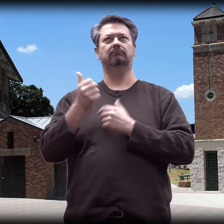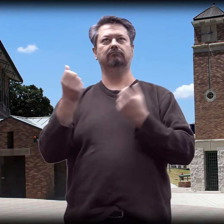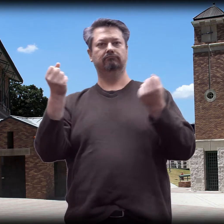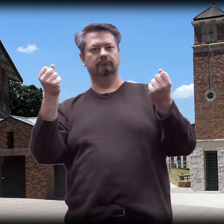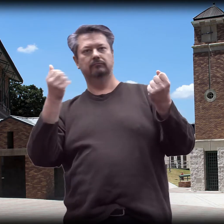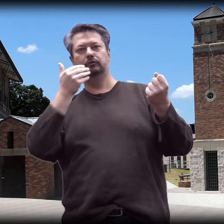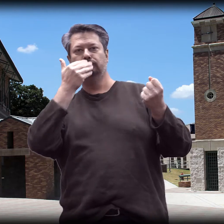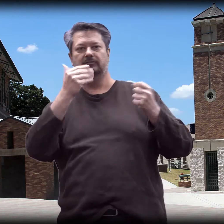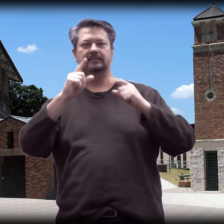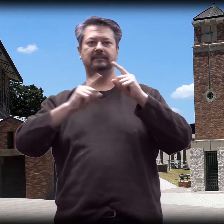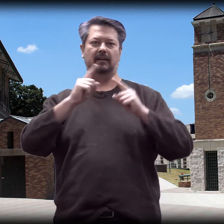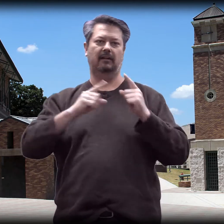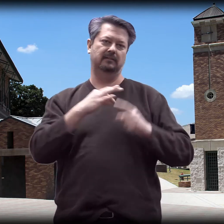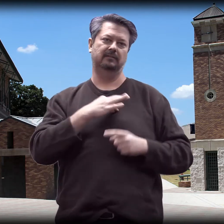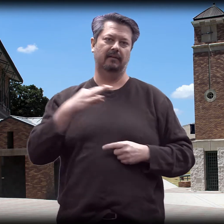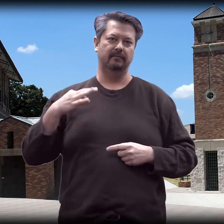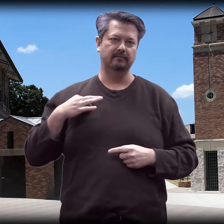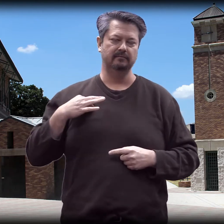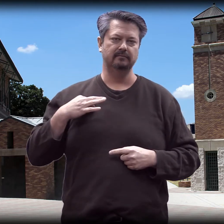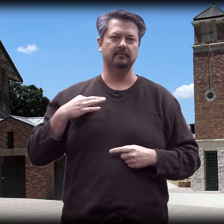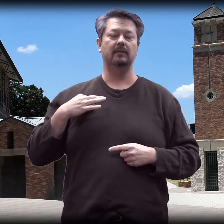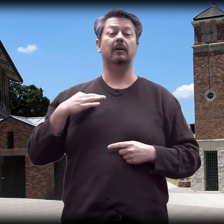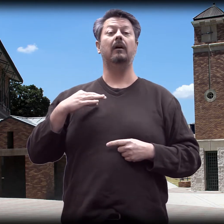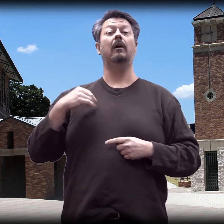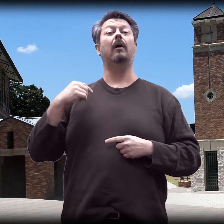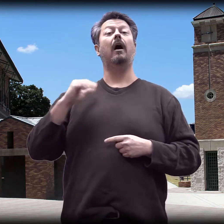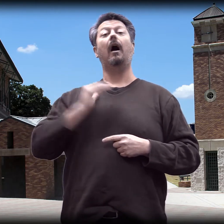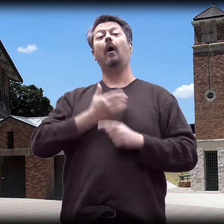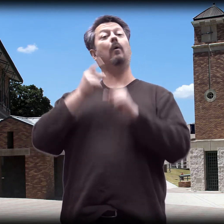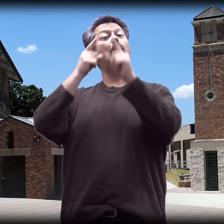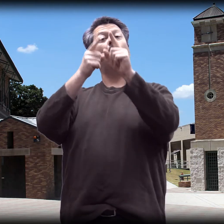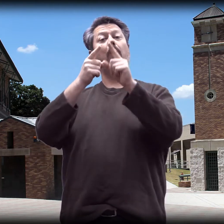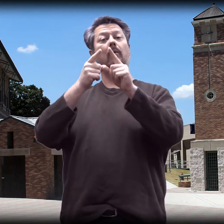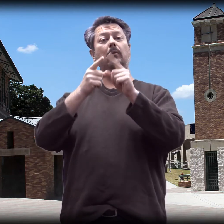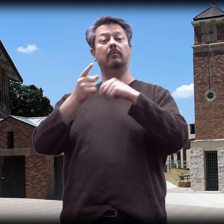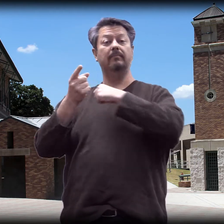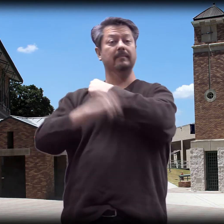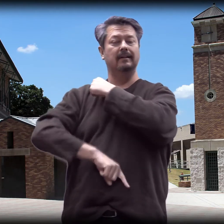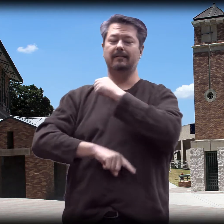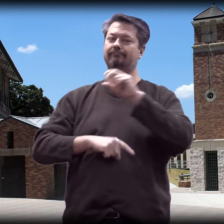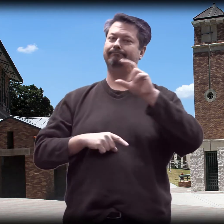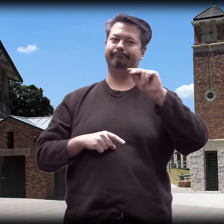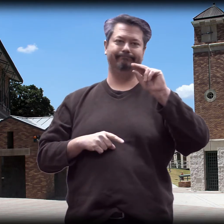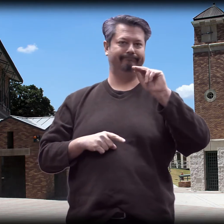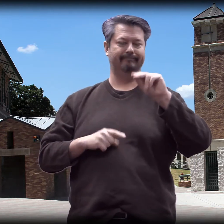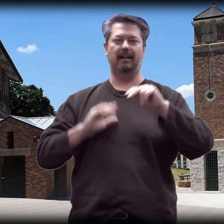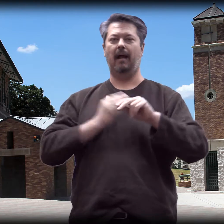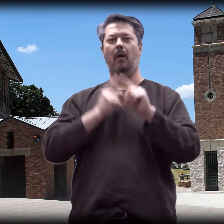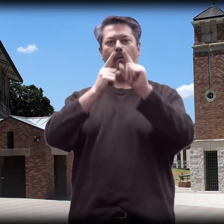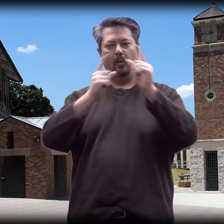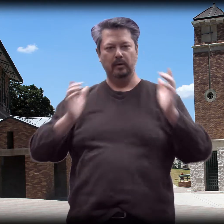qualified and meet the signing standard for our staff. Our goal, again, is not to penalize anyone. Our goal is to